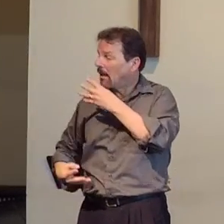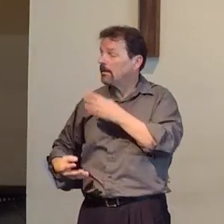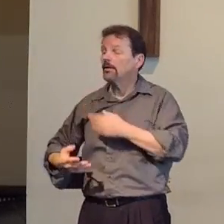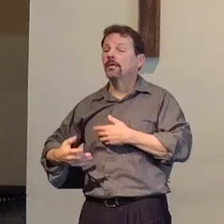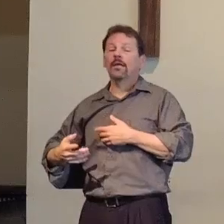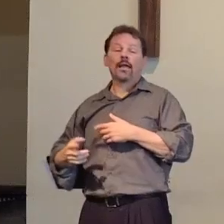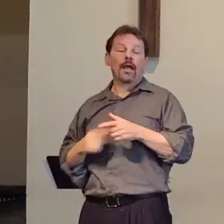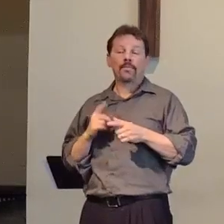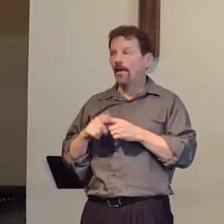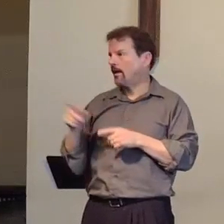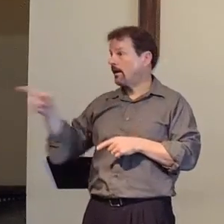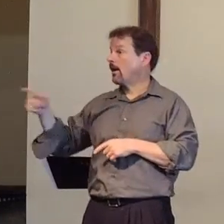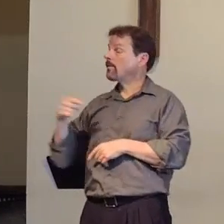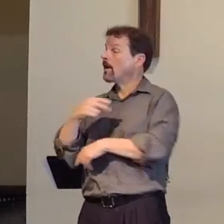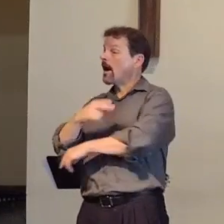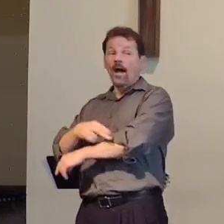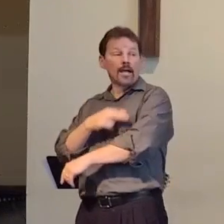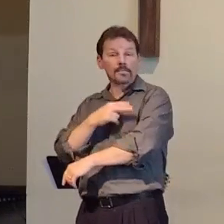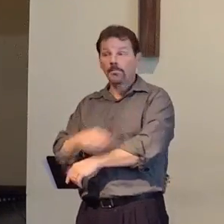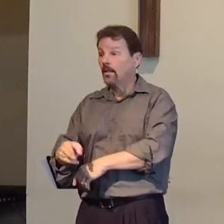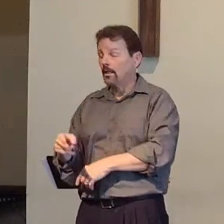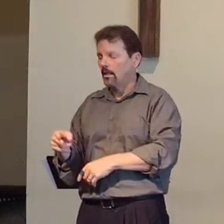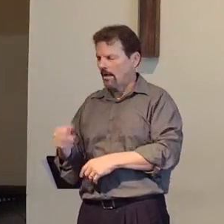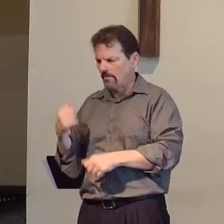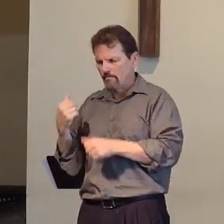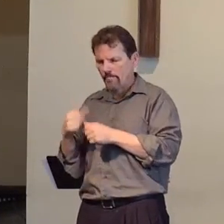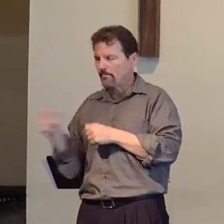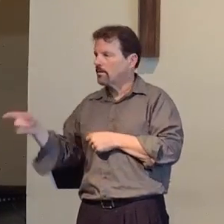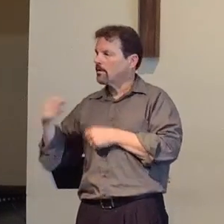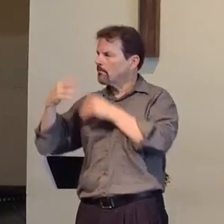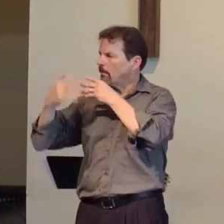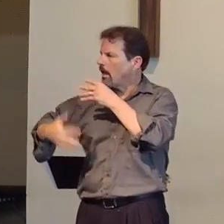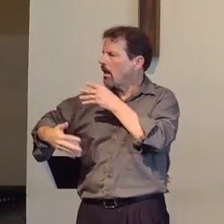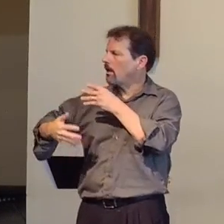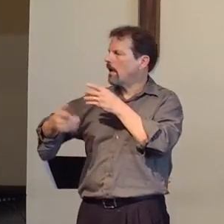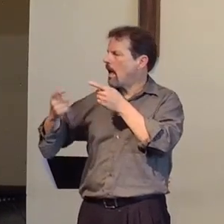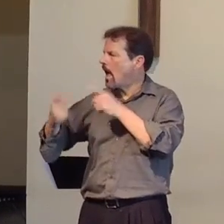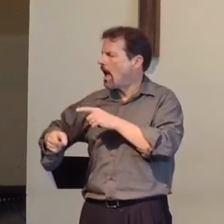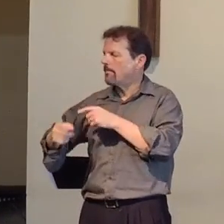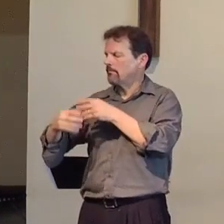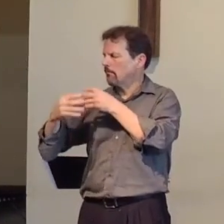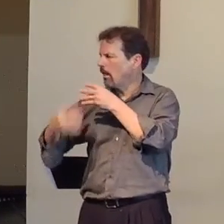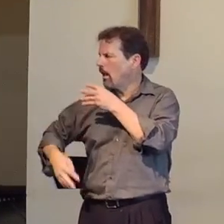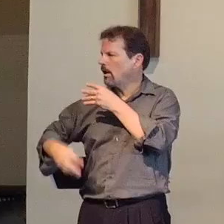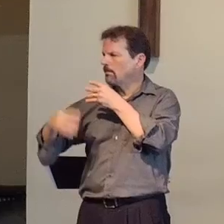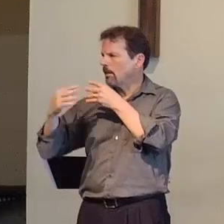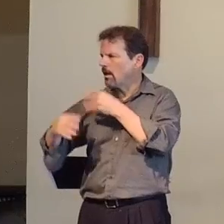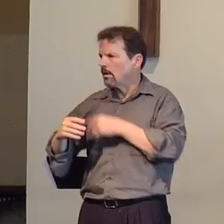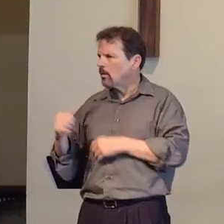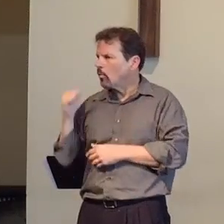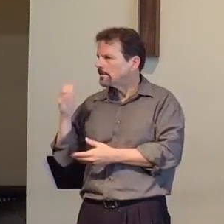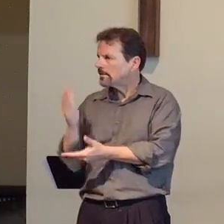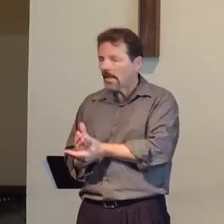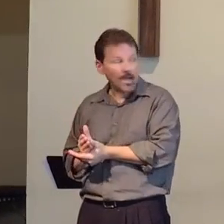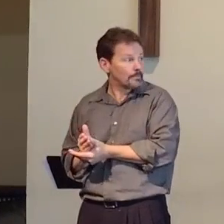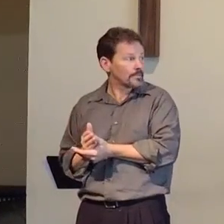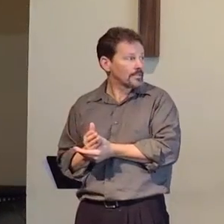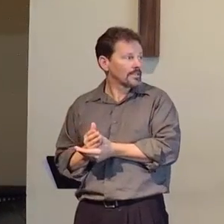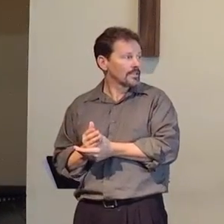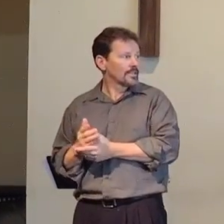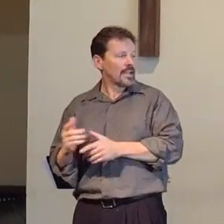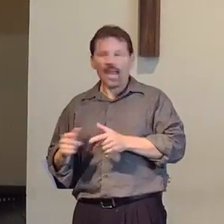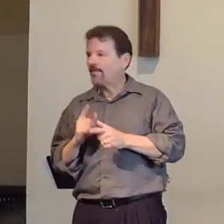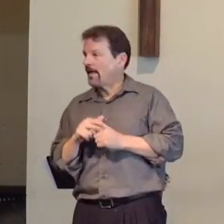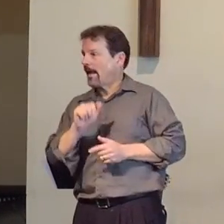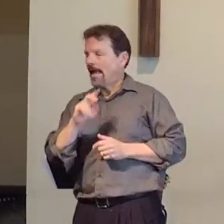they give you and shots, it would not stop bleeding. And Anne was there, and she'd be like, oh, you gotta, so I'd wipe it off.